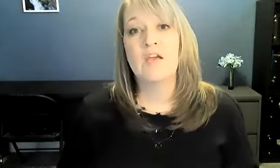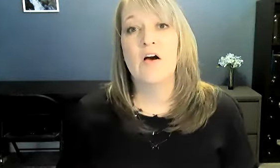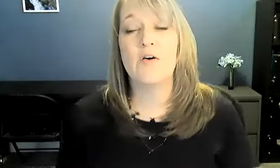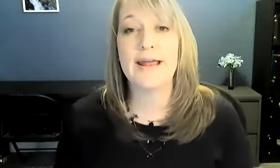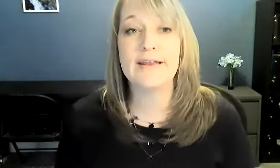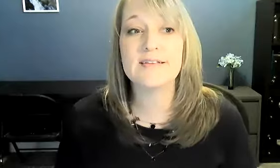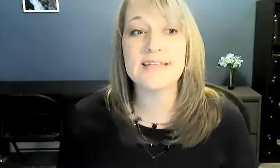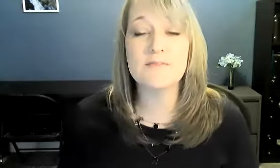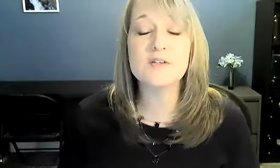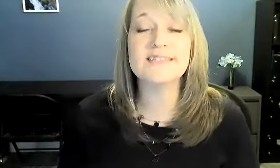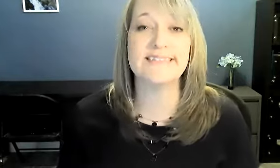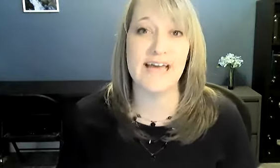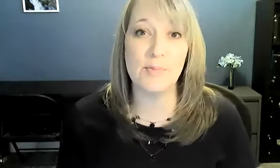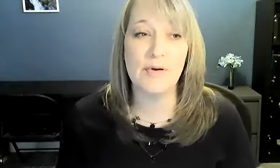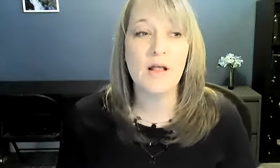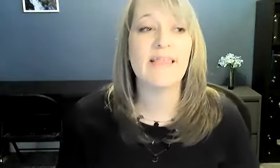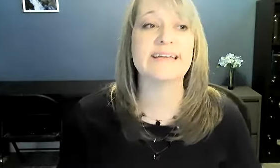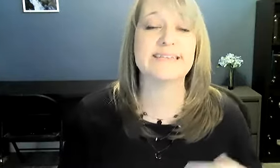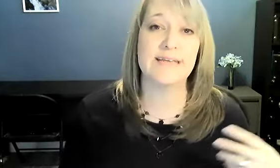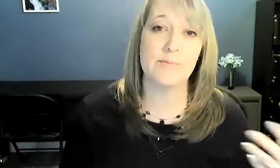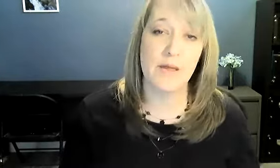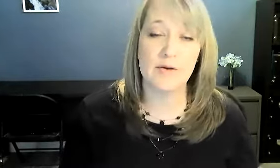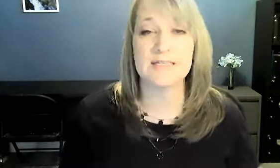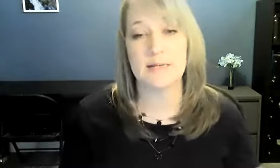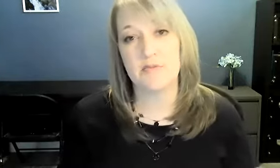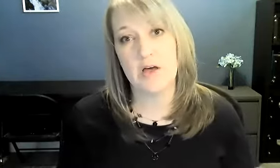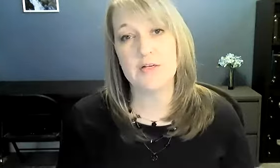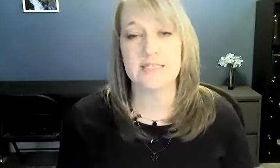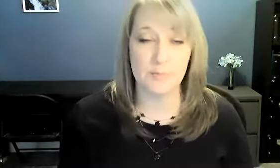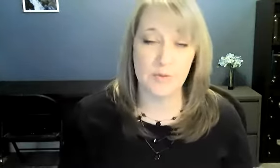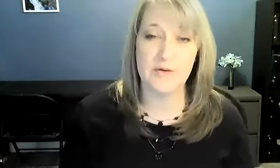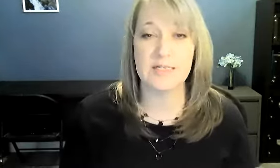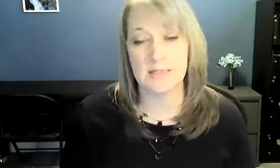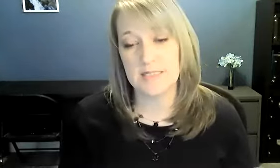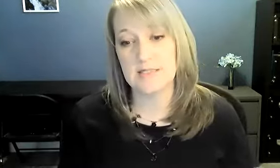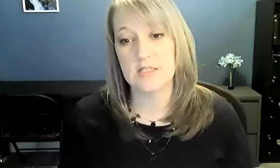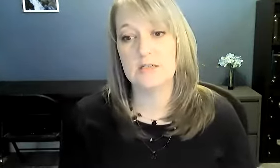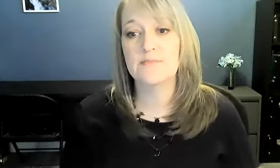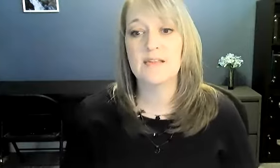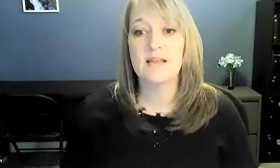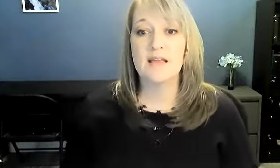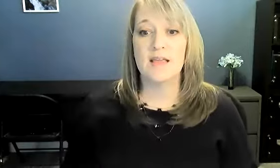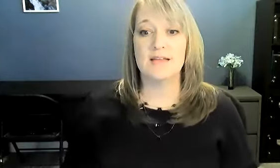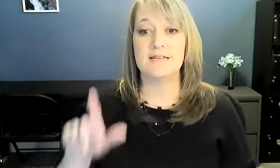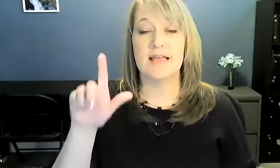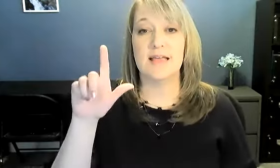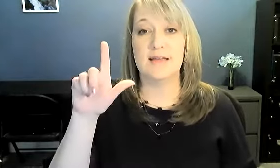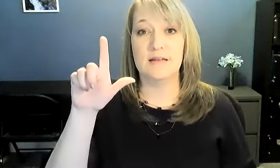All right, the sign for step, like a stepmother, a stepfather, a stepbrother, a stepsister, is